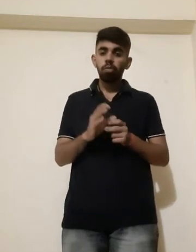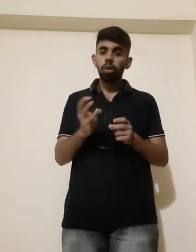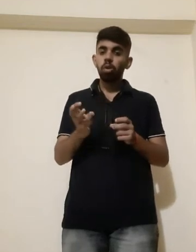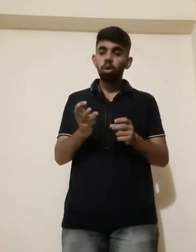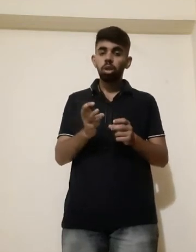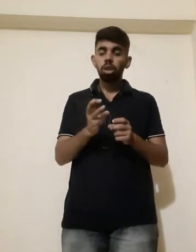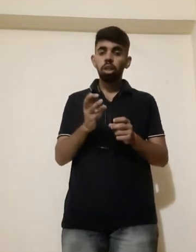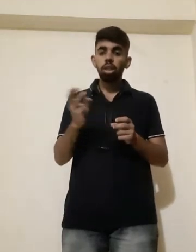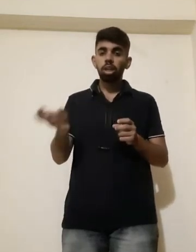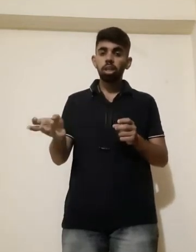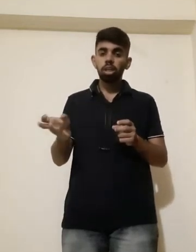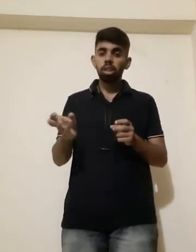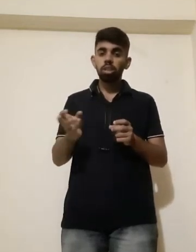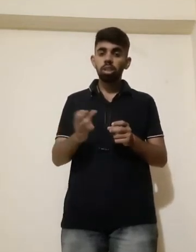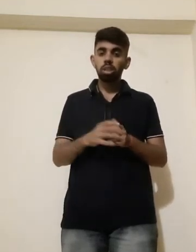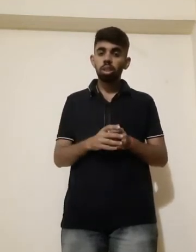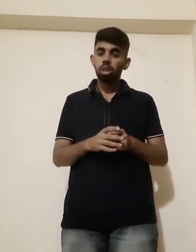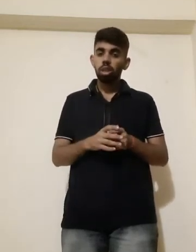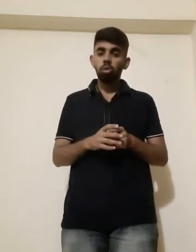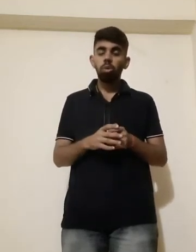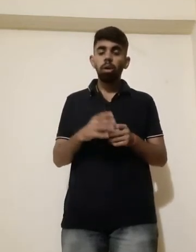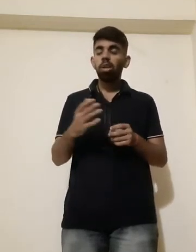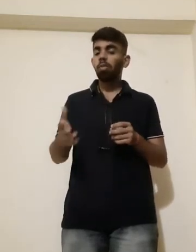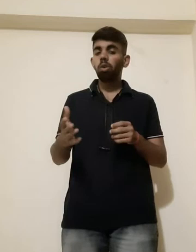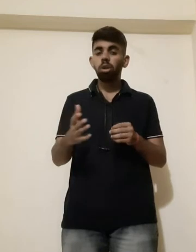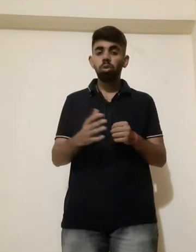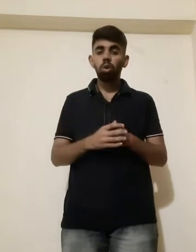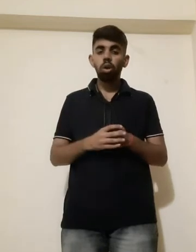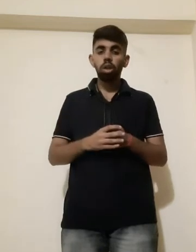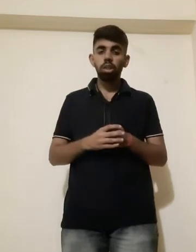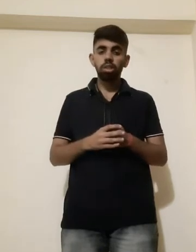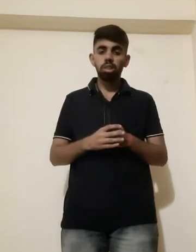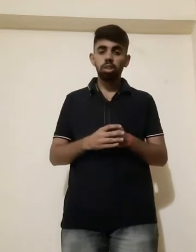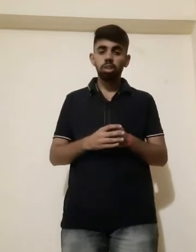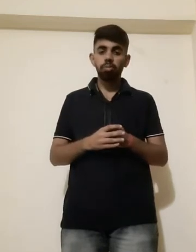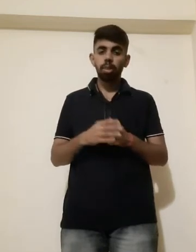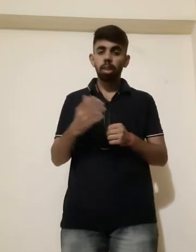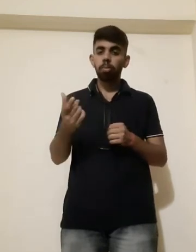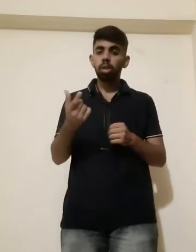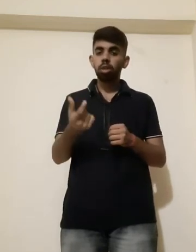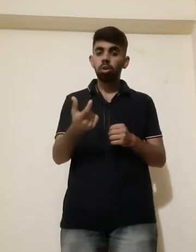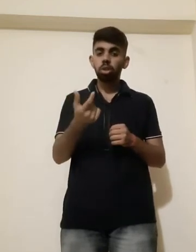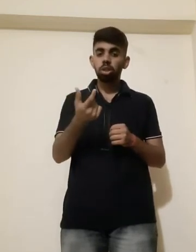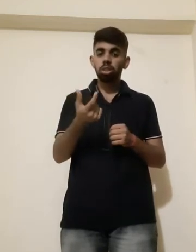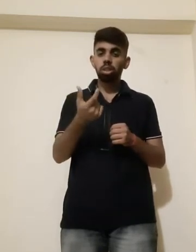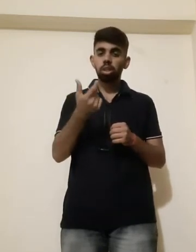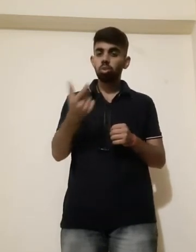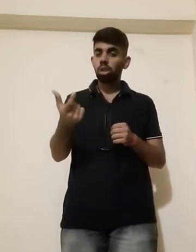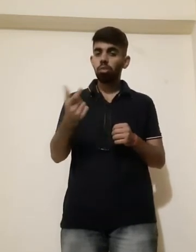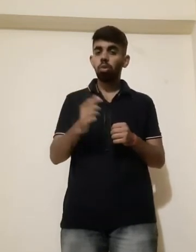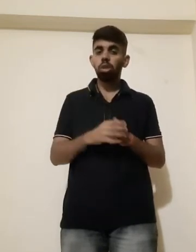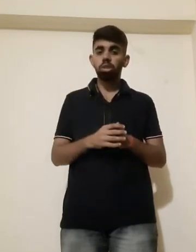we don't declare any constructor, it will by default call an constructor. That constructor is called default